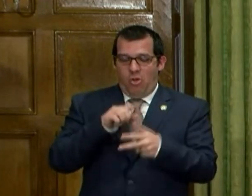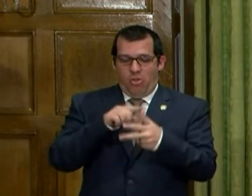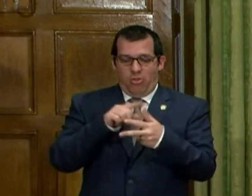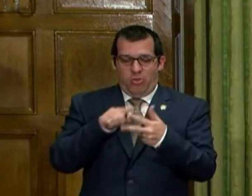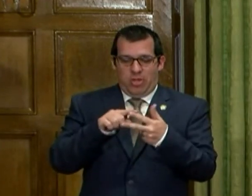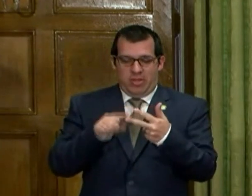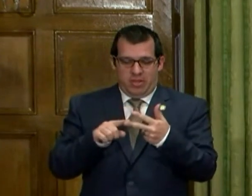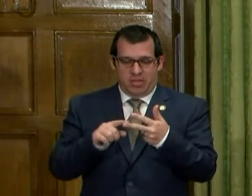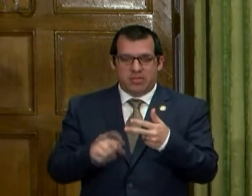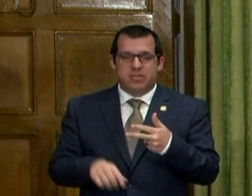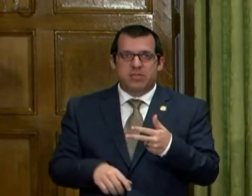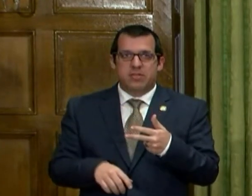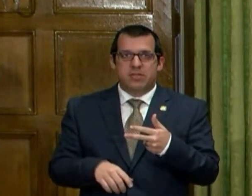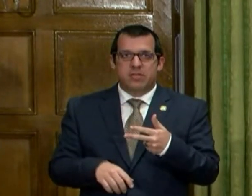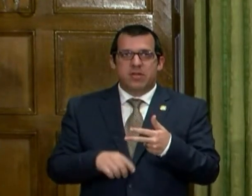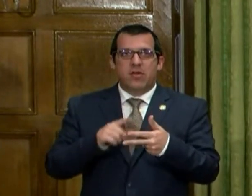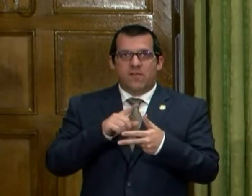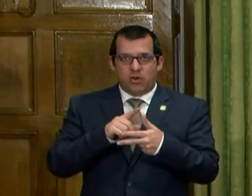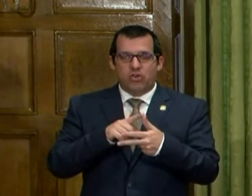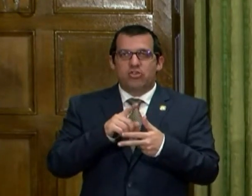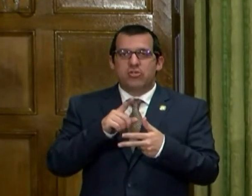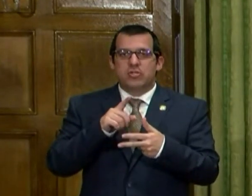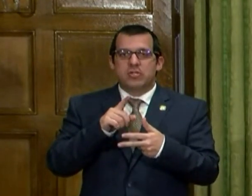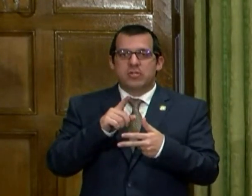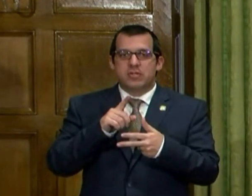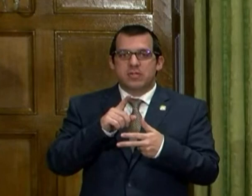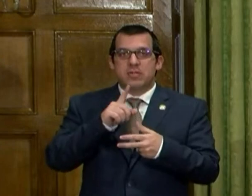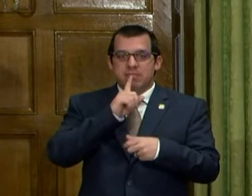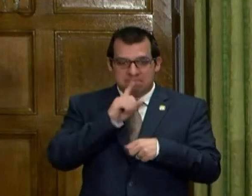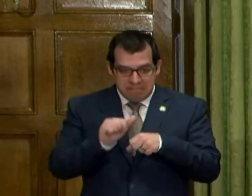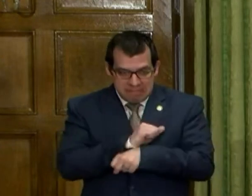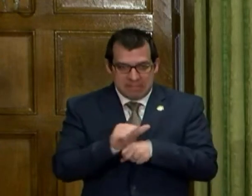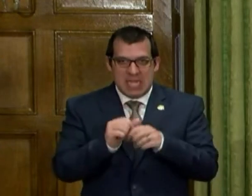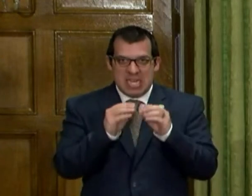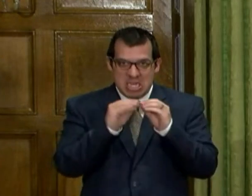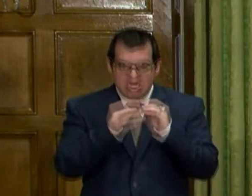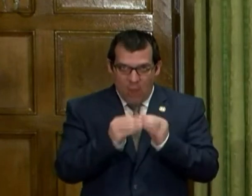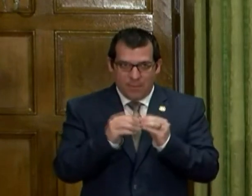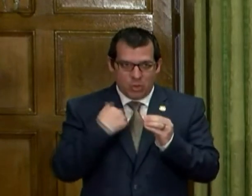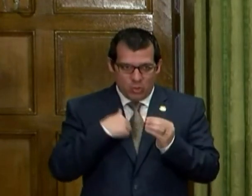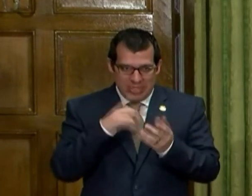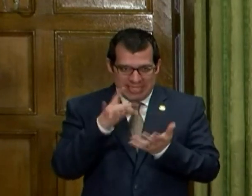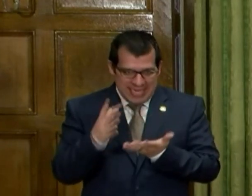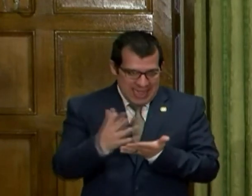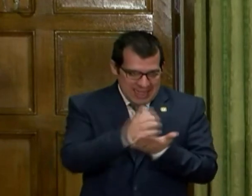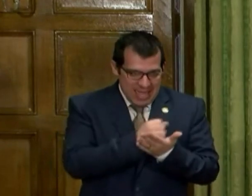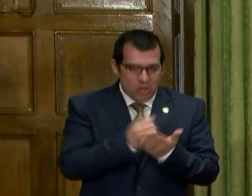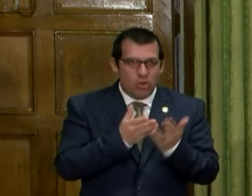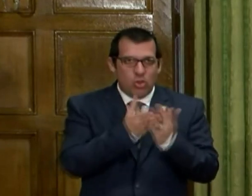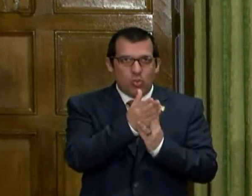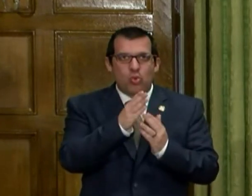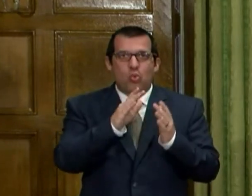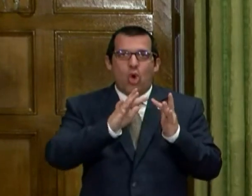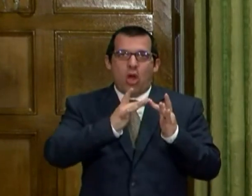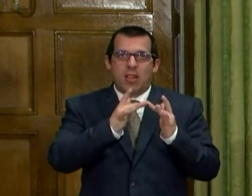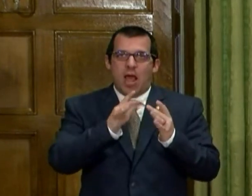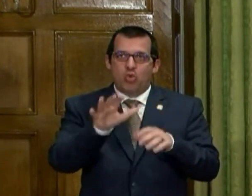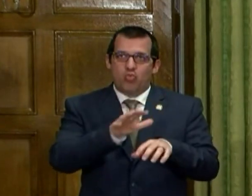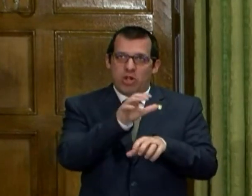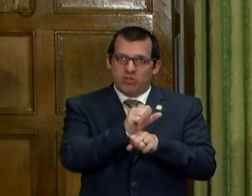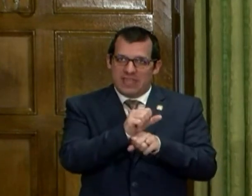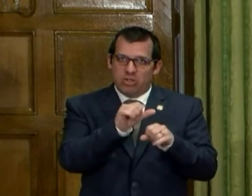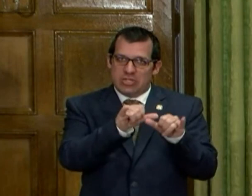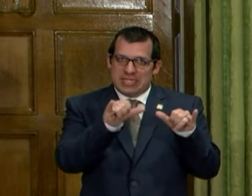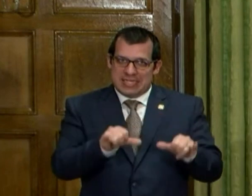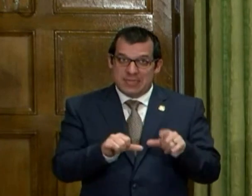things. First of all, actual visitation data that we have collected through our online reservation system at